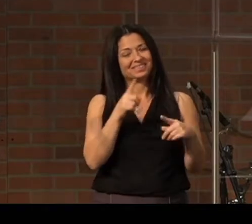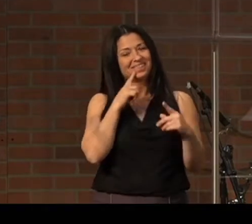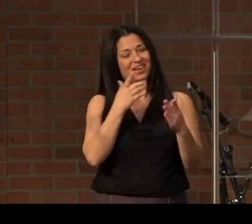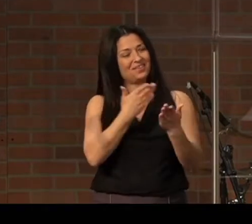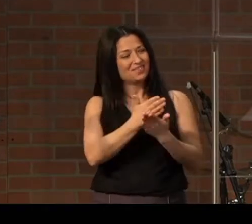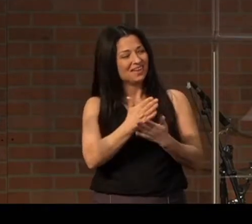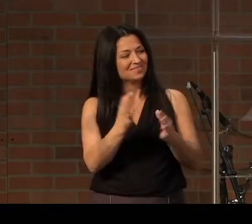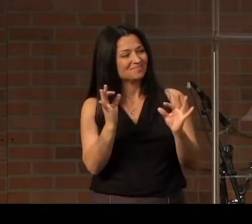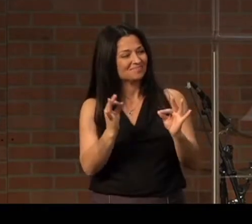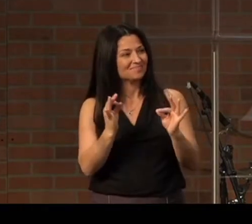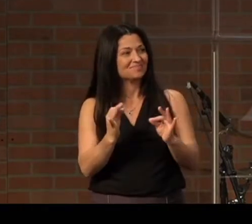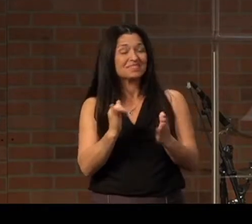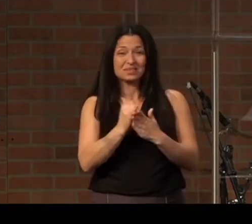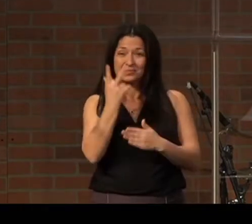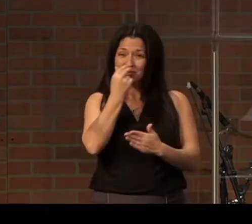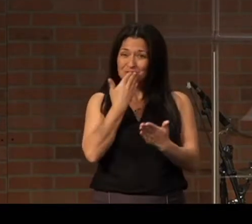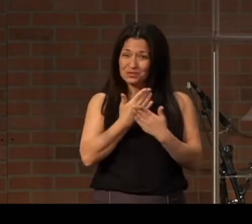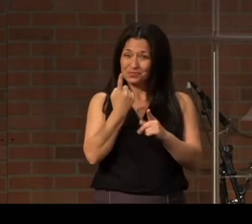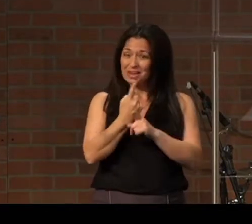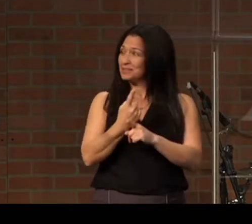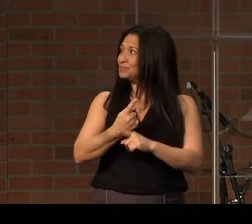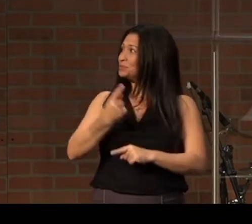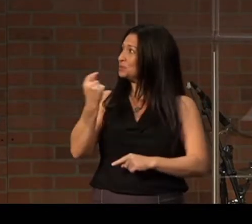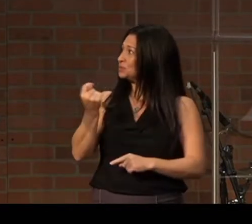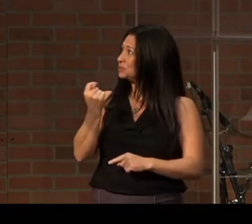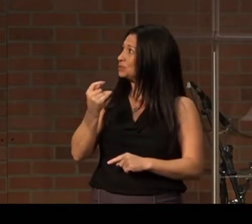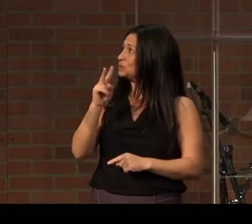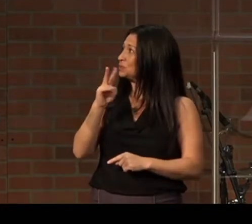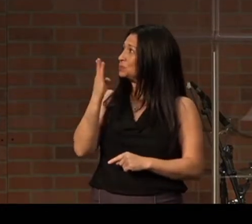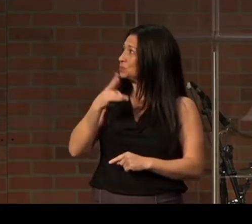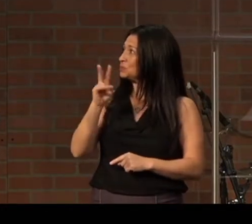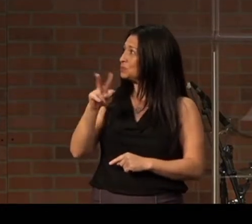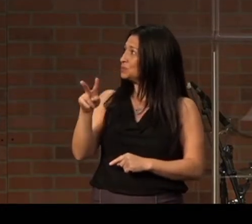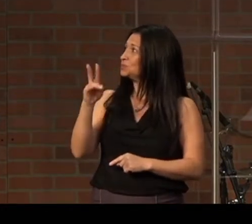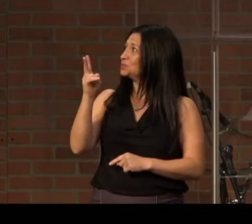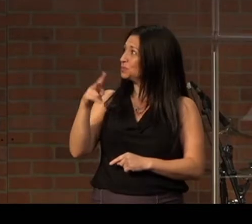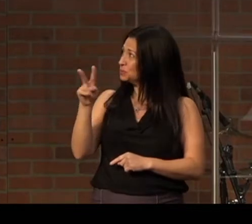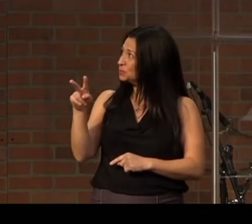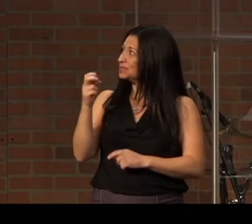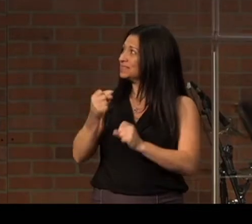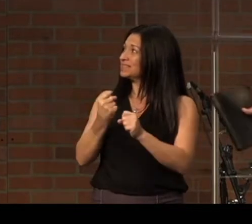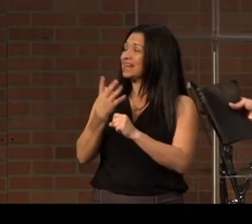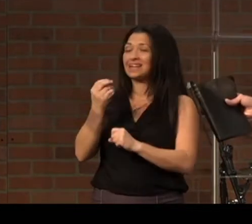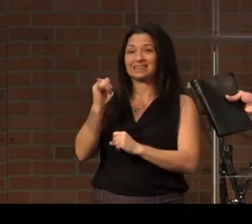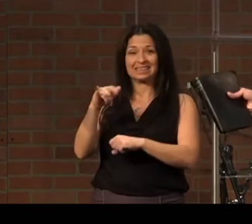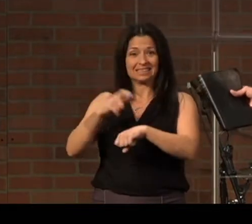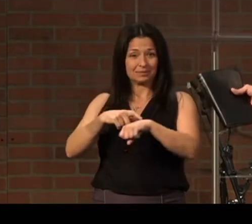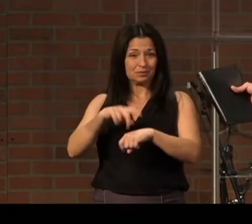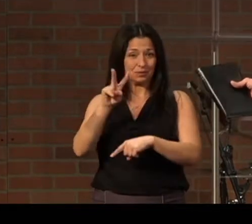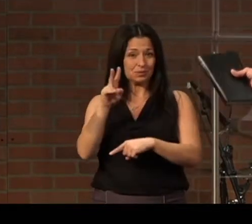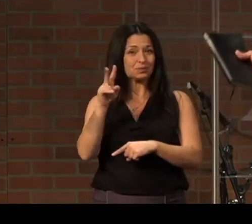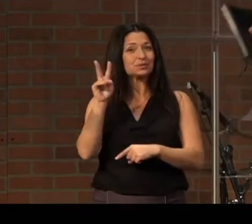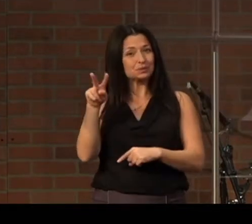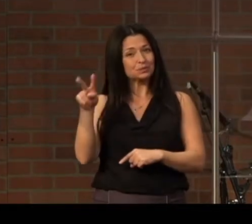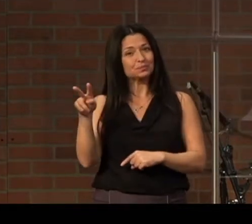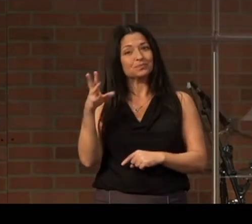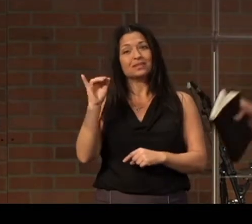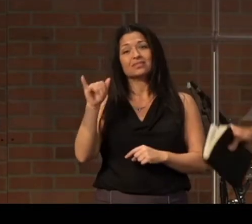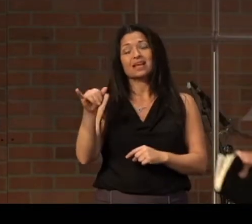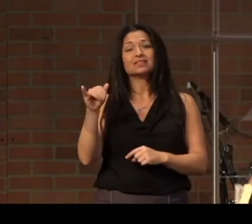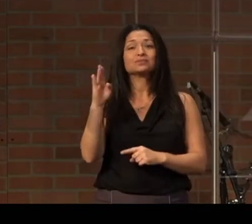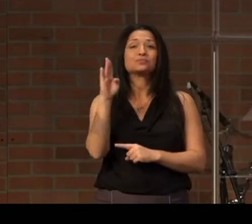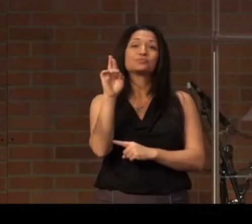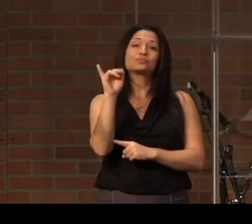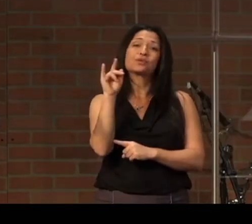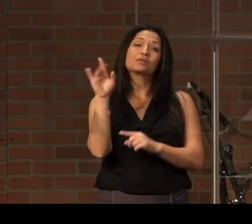And that's pretty good, right? Tuesday, 2:22 at 2:22. And listen, the bride was so